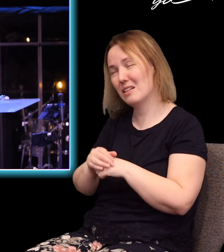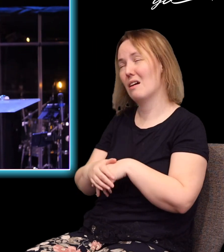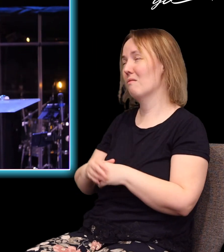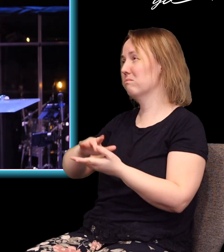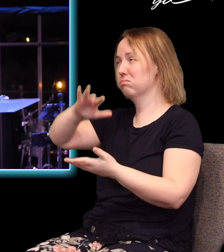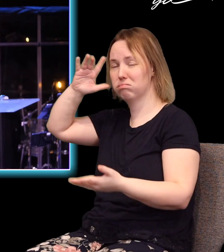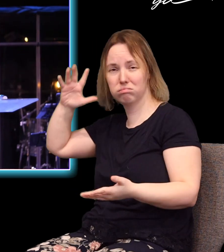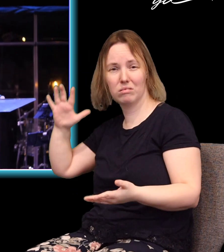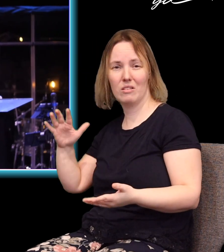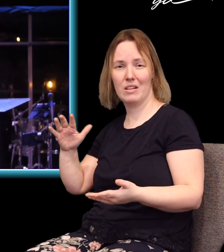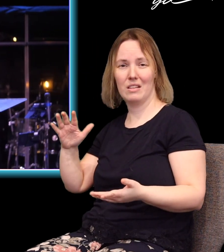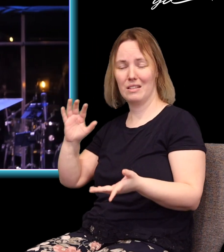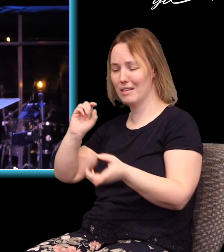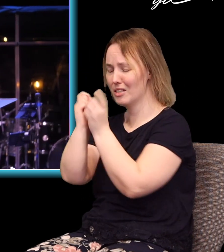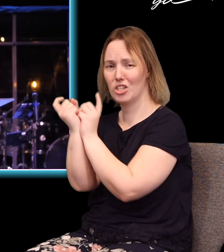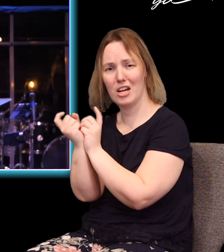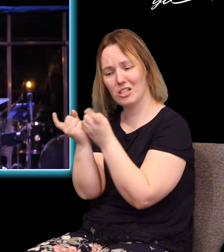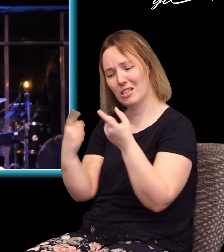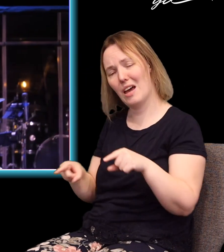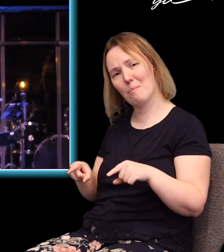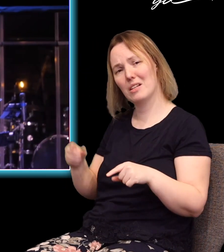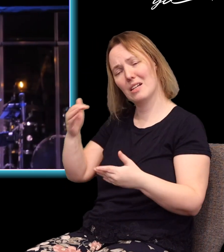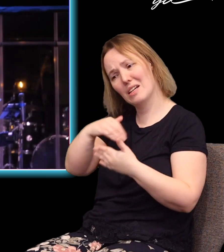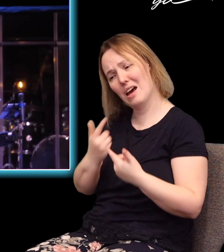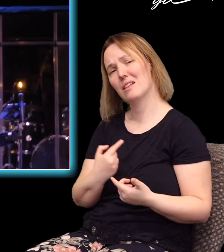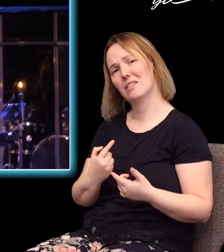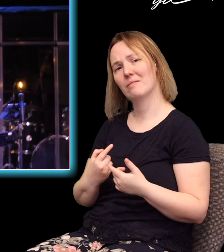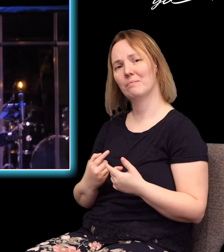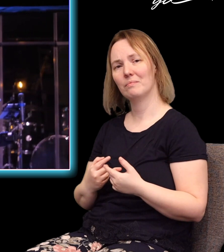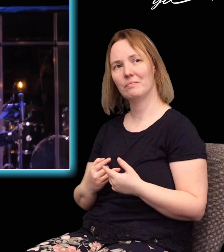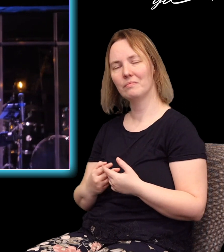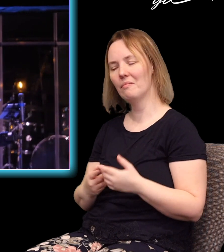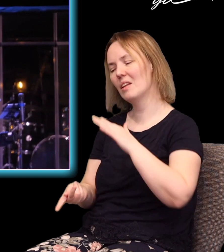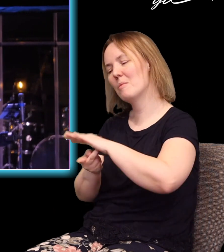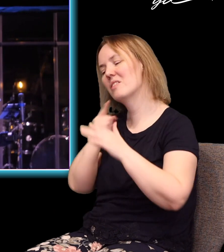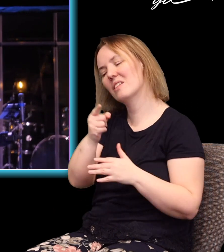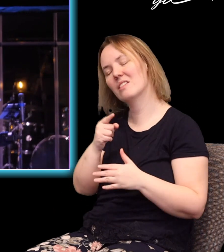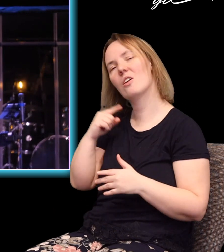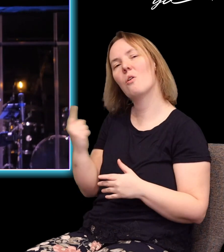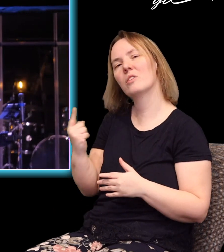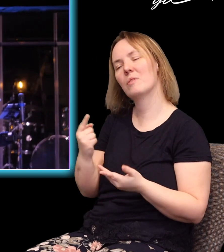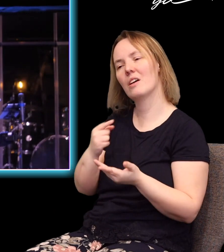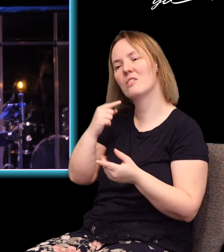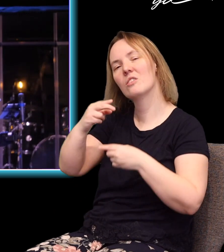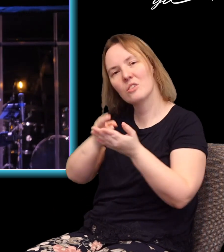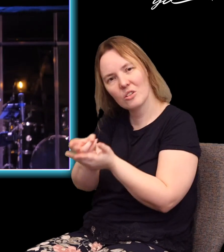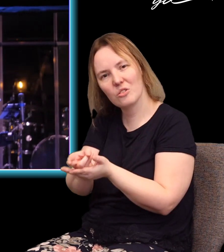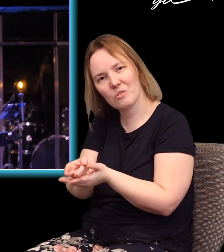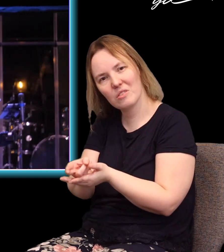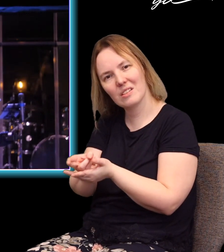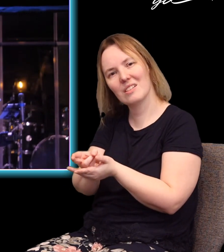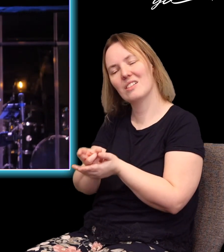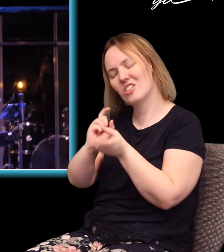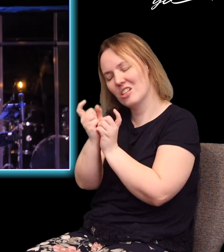the Lord in us. That's the transformation that has taken place. So Paul says it's only when that truth changes us inwardly that we have